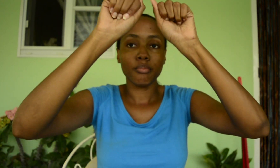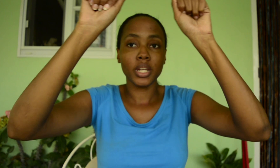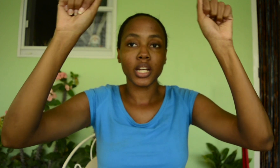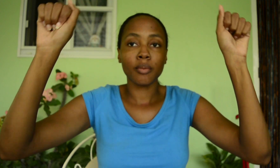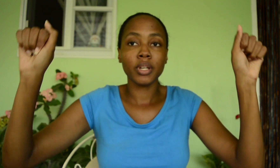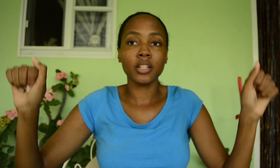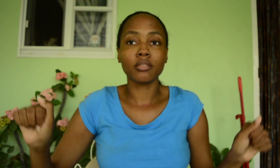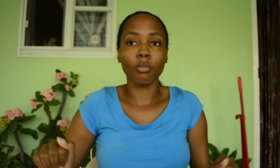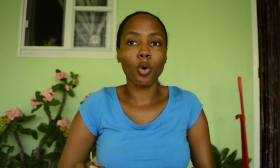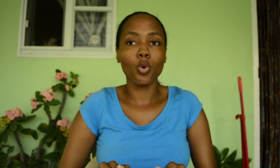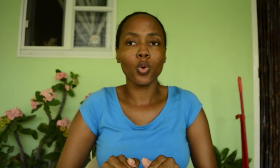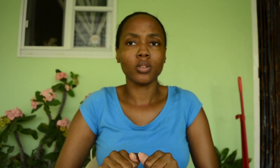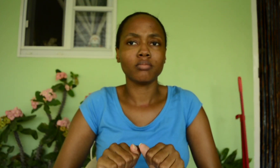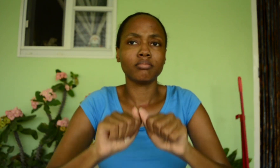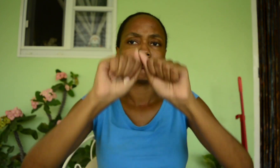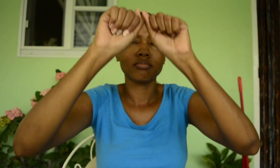Make a big O.